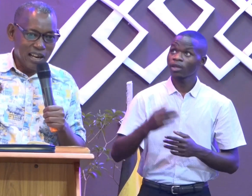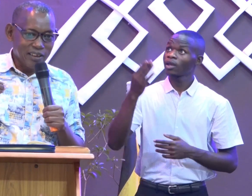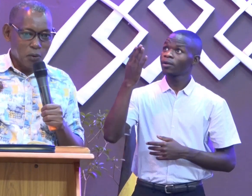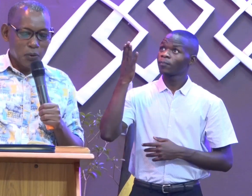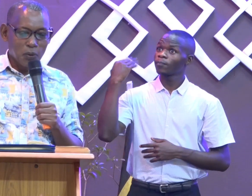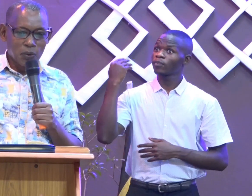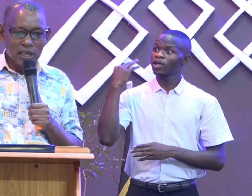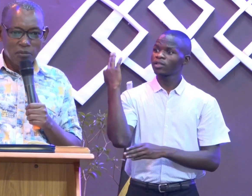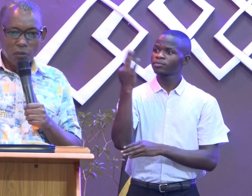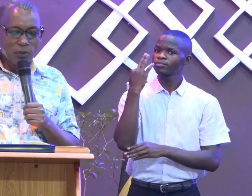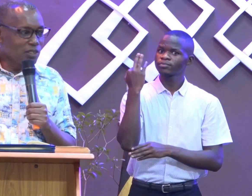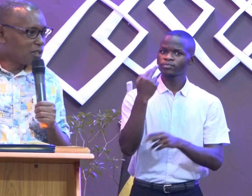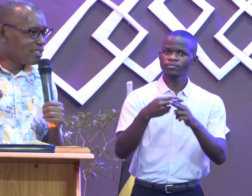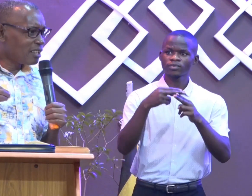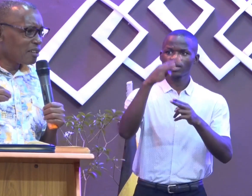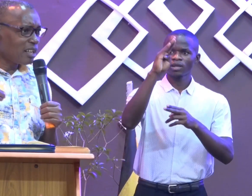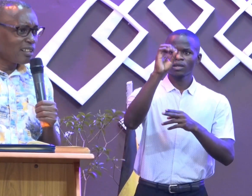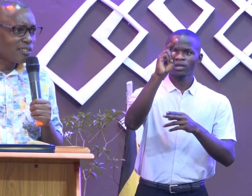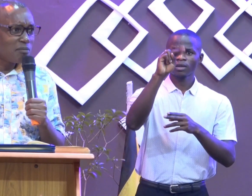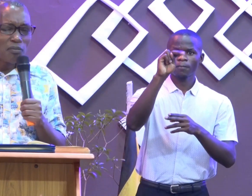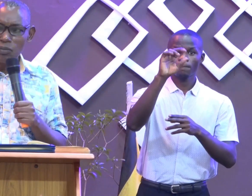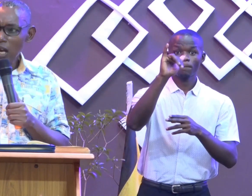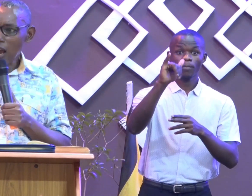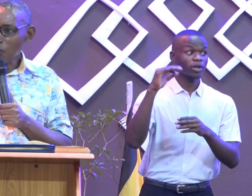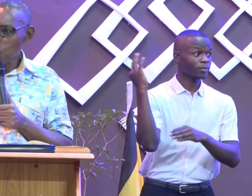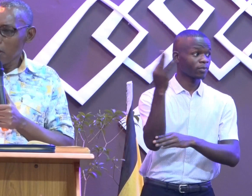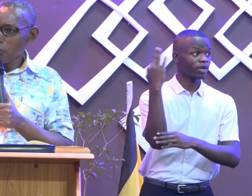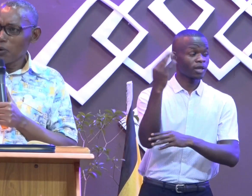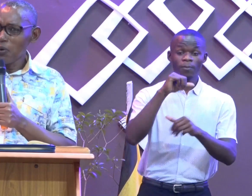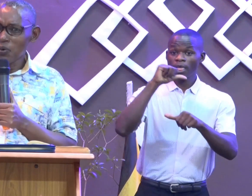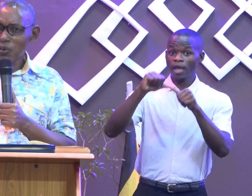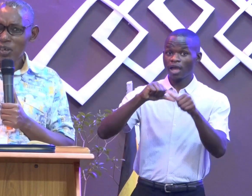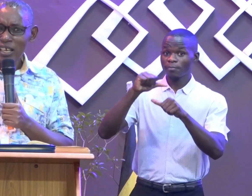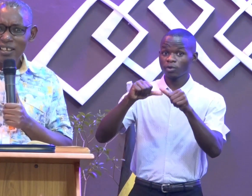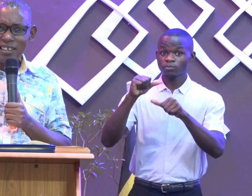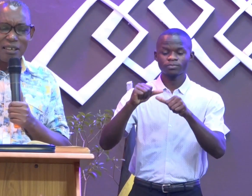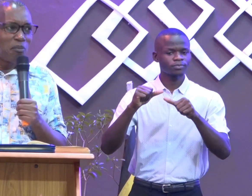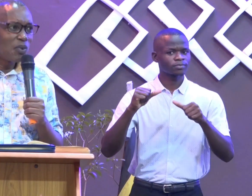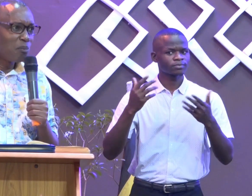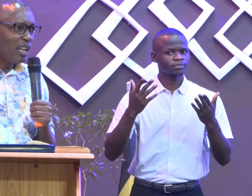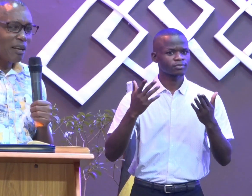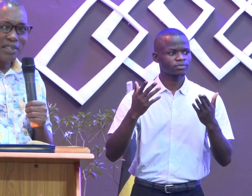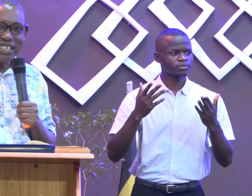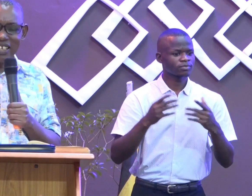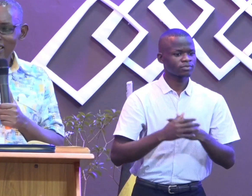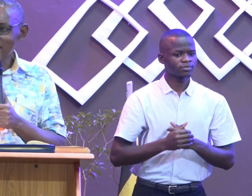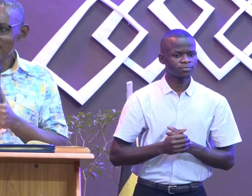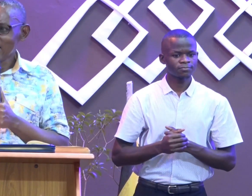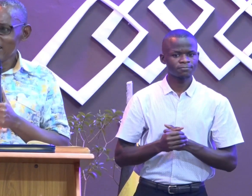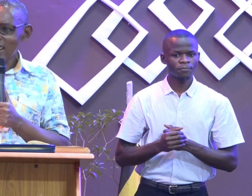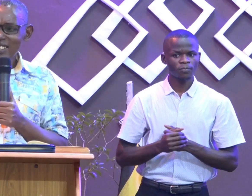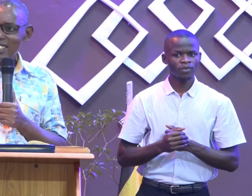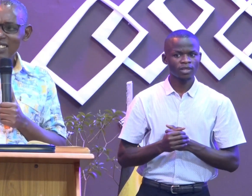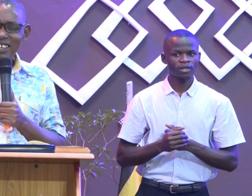yabuulira malaika oyo. Mumunzijukize akuula emyoyo. Who is that angel who takes out